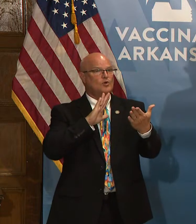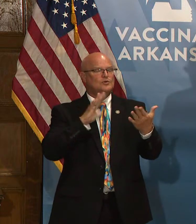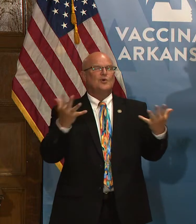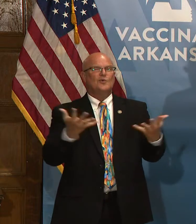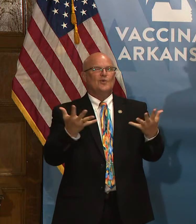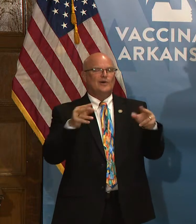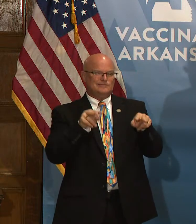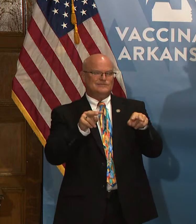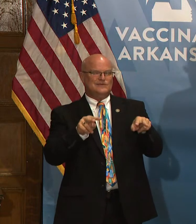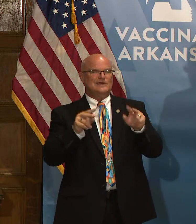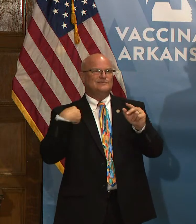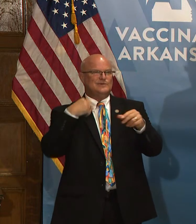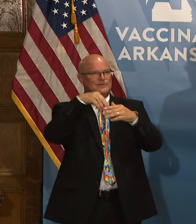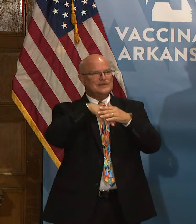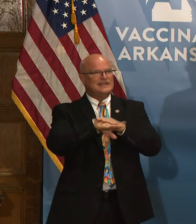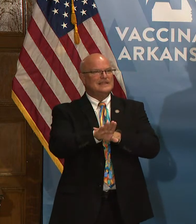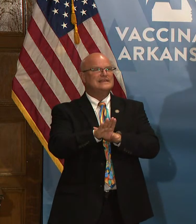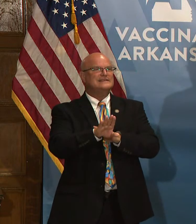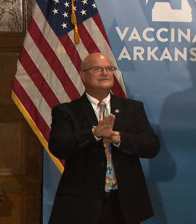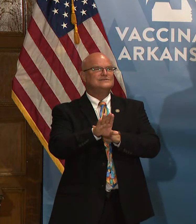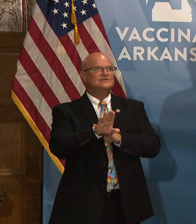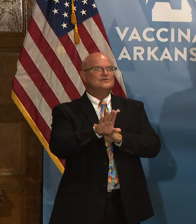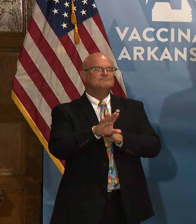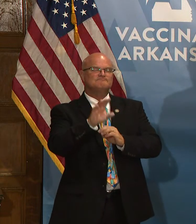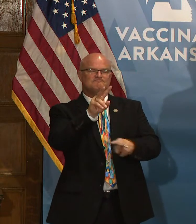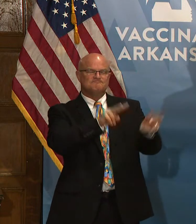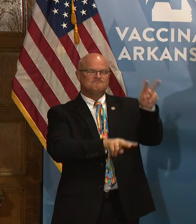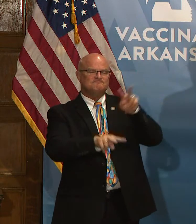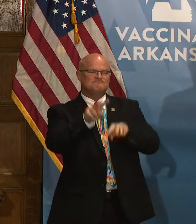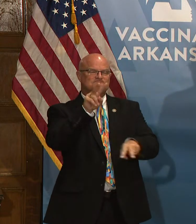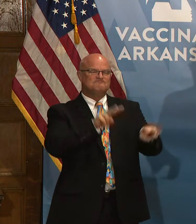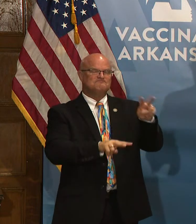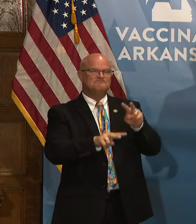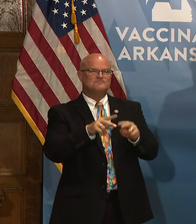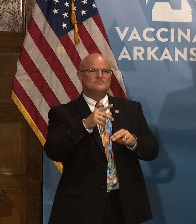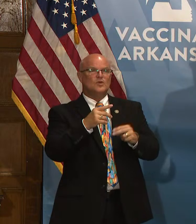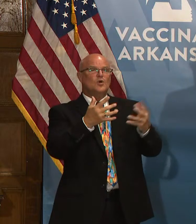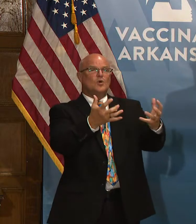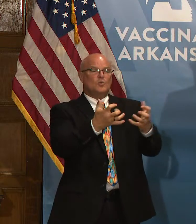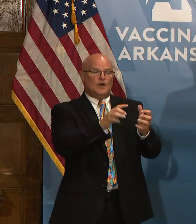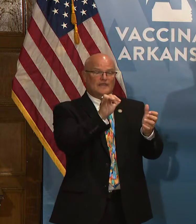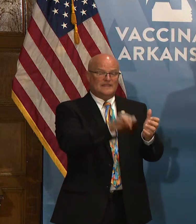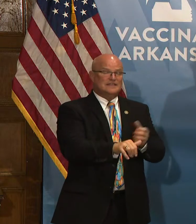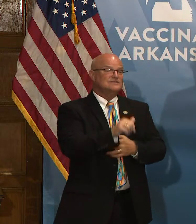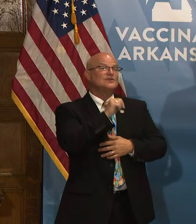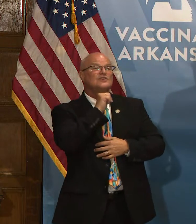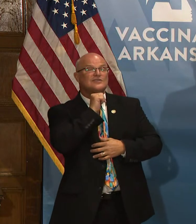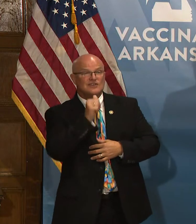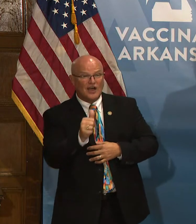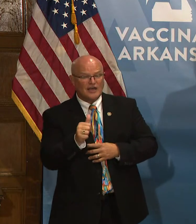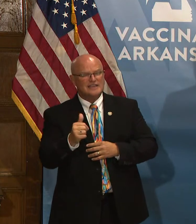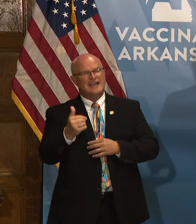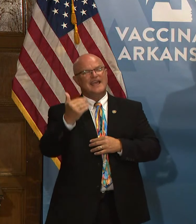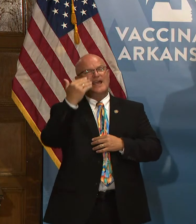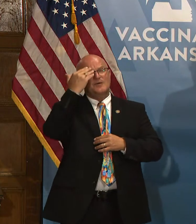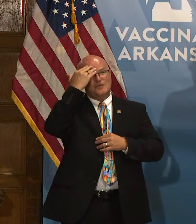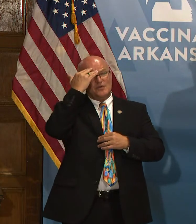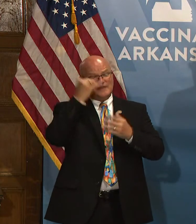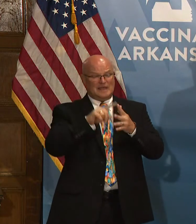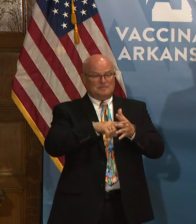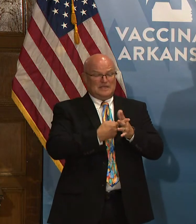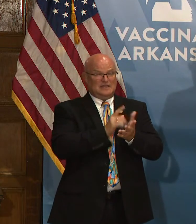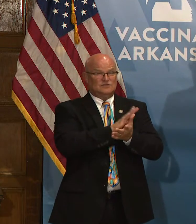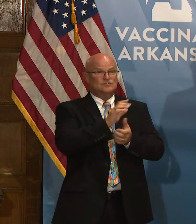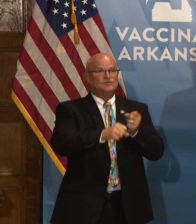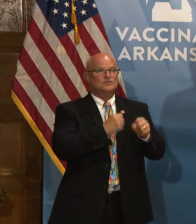what we were looking at as we went into evaluating whether we wanted to do this or not, and we knew that the beginning of the